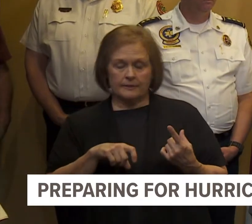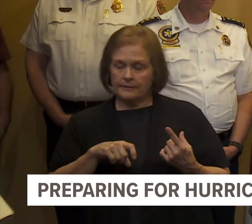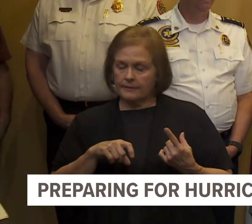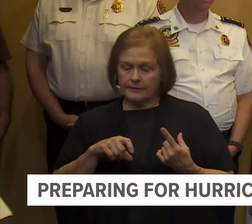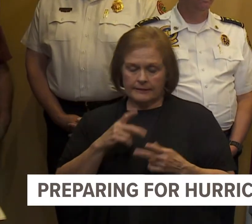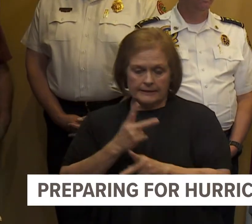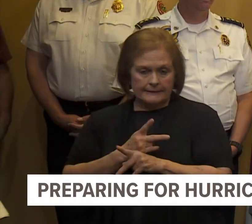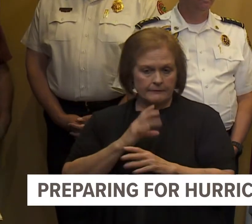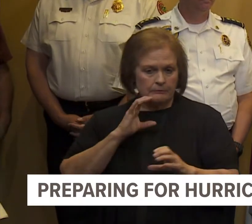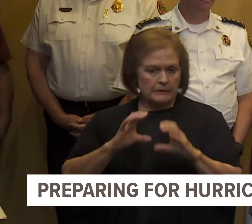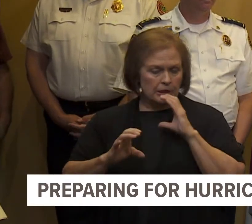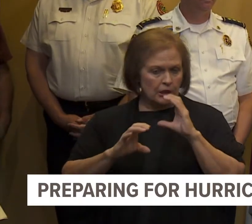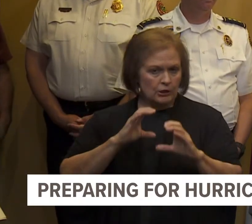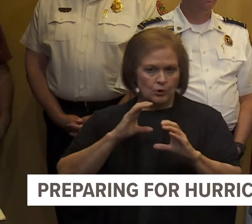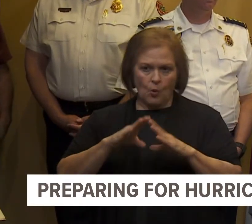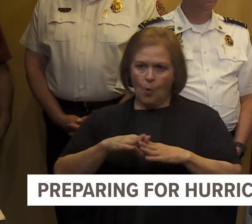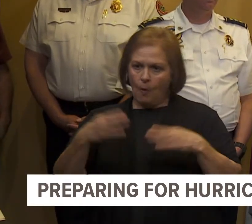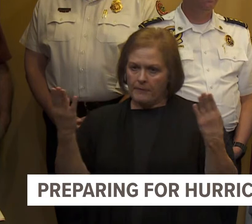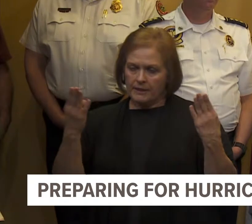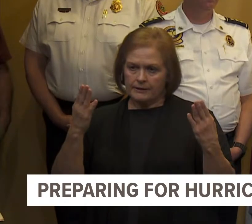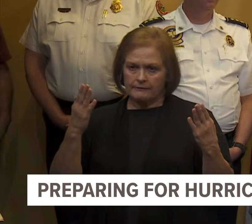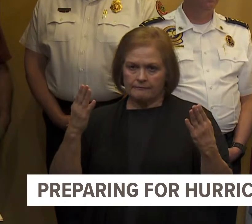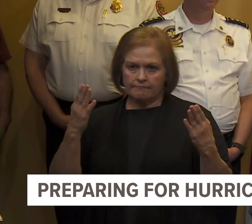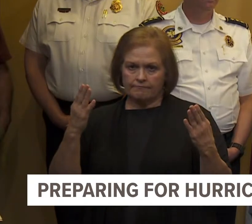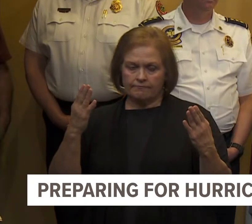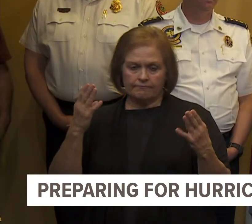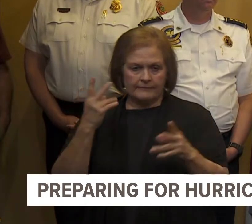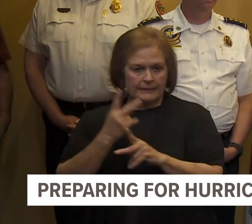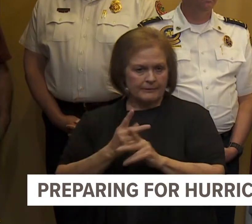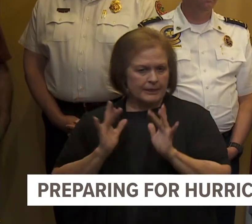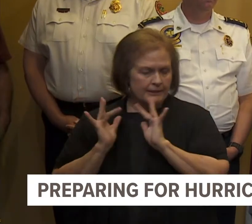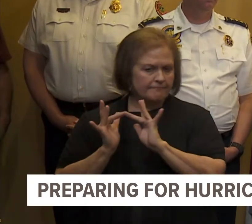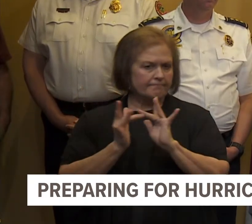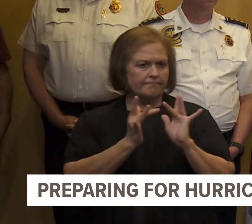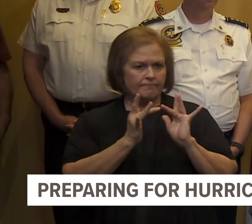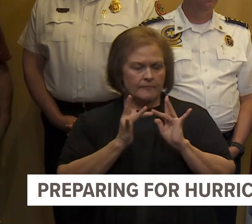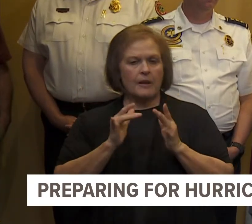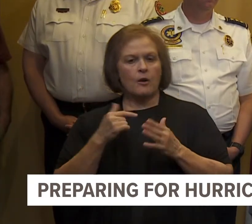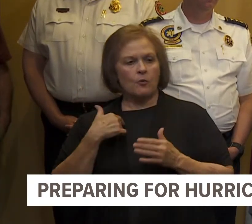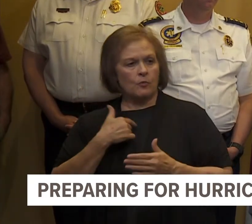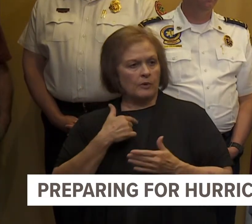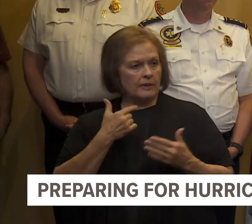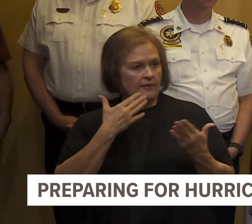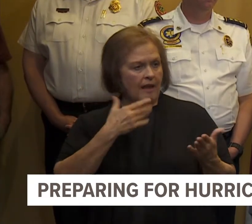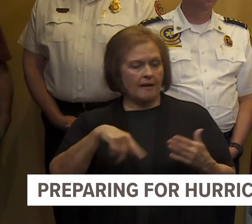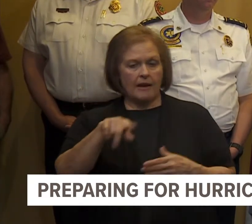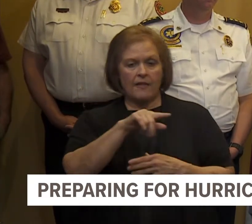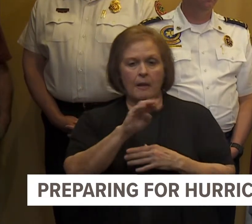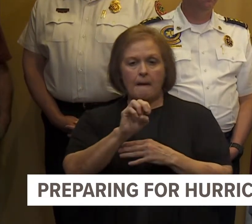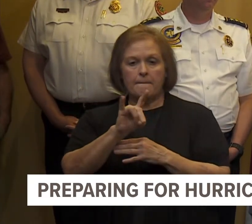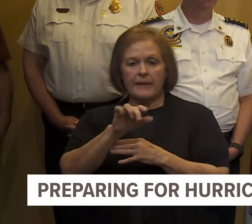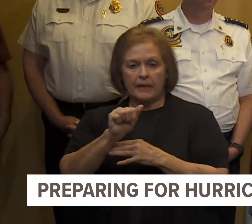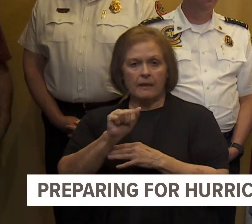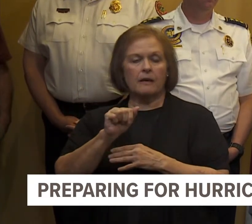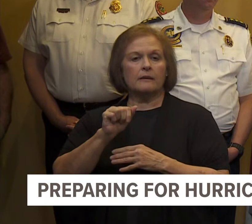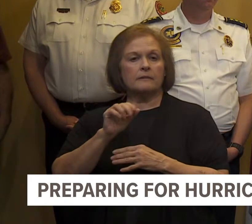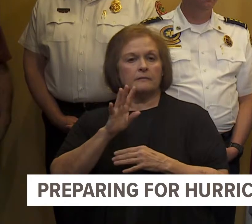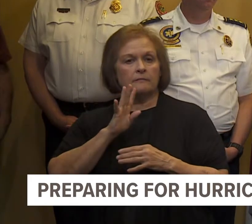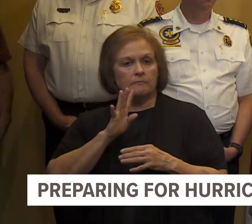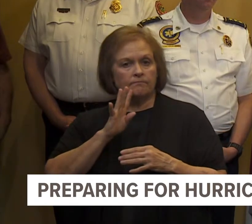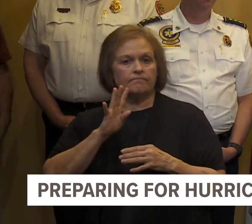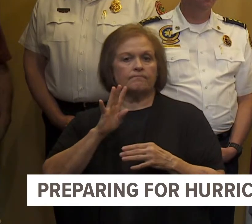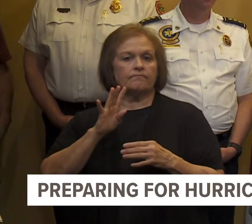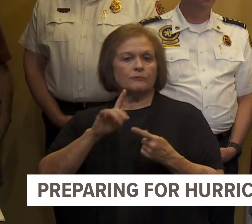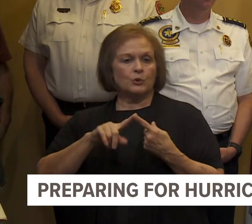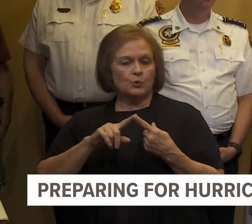key. And that's why we're up here, and we appreciate the media coming out here and allowing us to speak to the community and